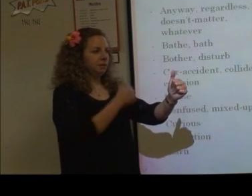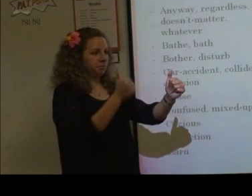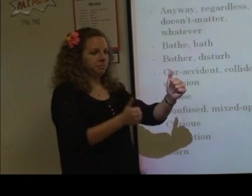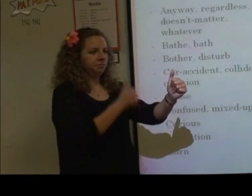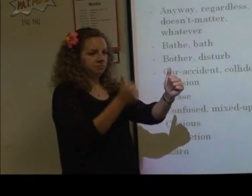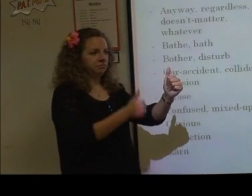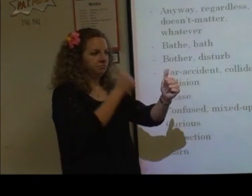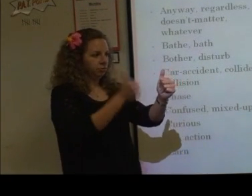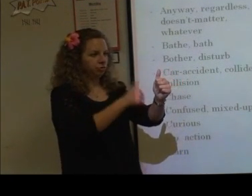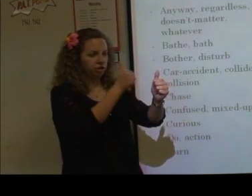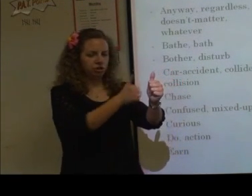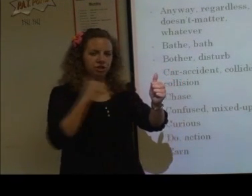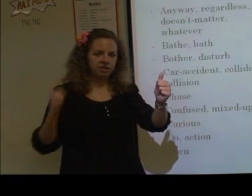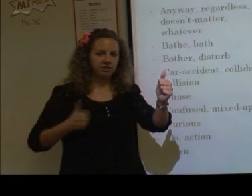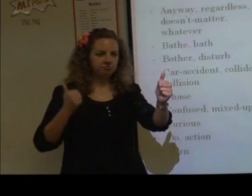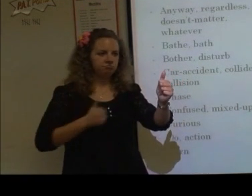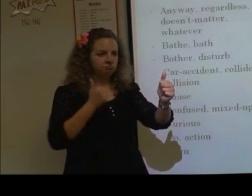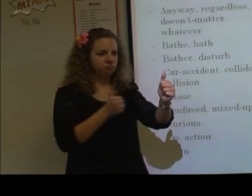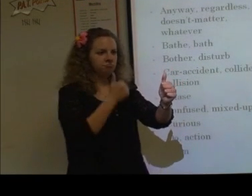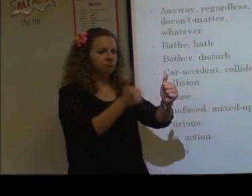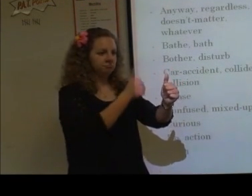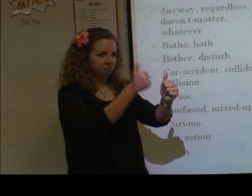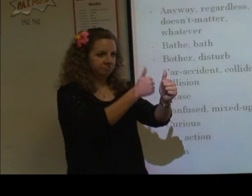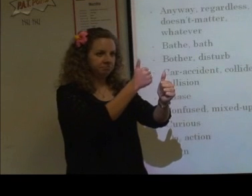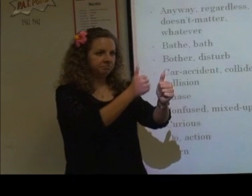up. So like you're chasing. Is it like the bank?